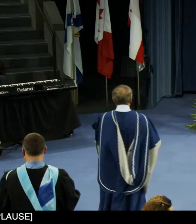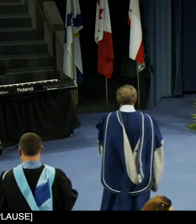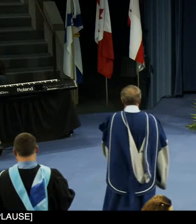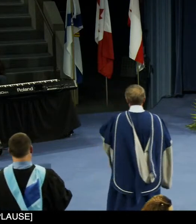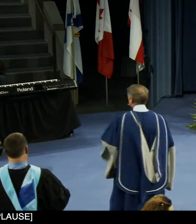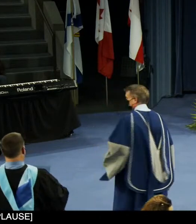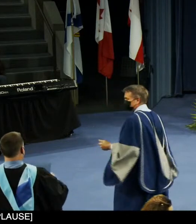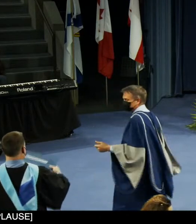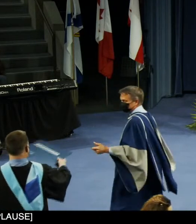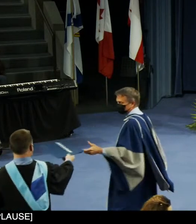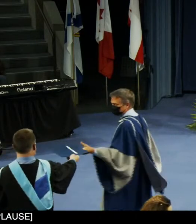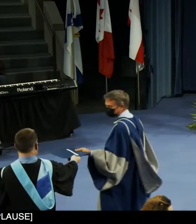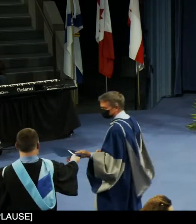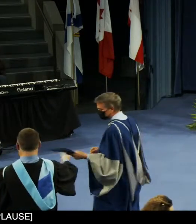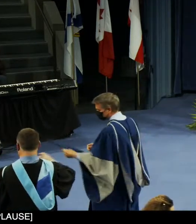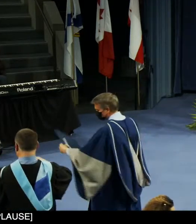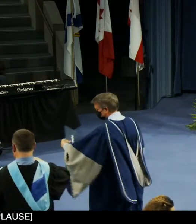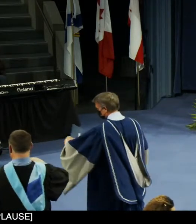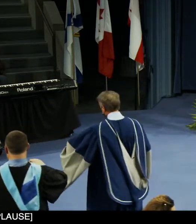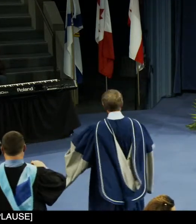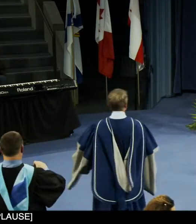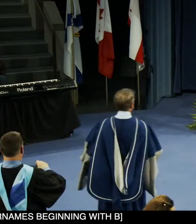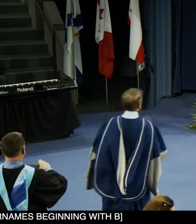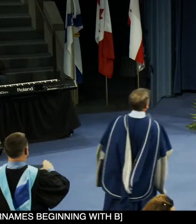Melissa Bradley.